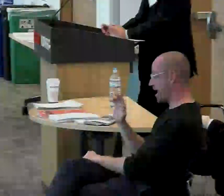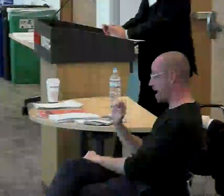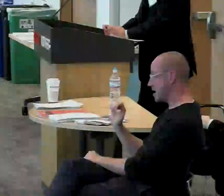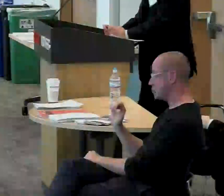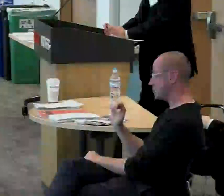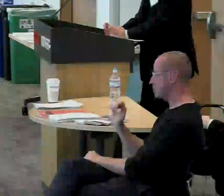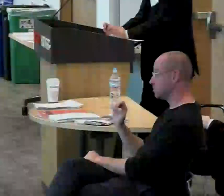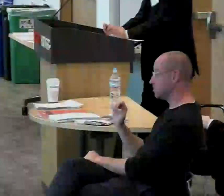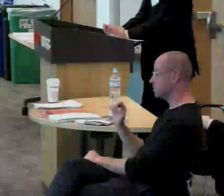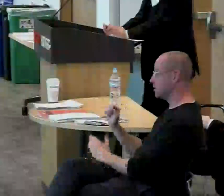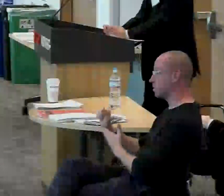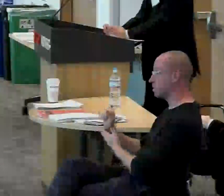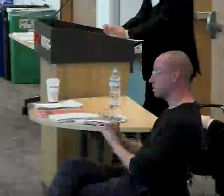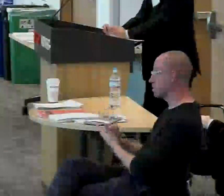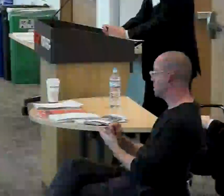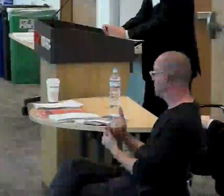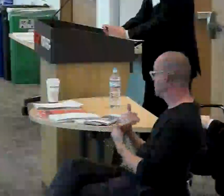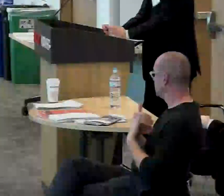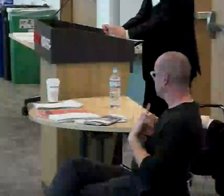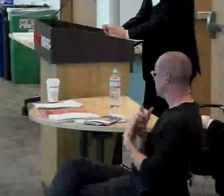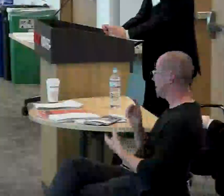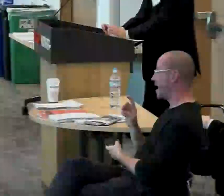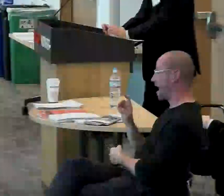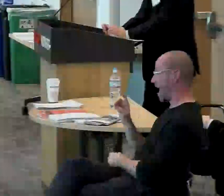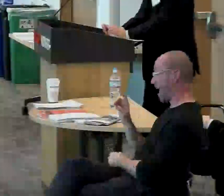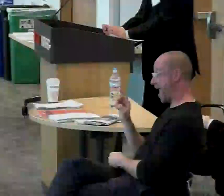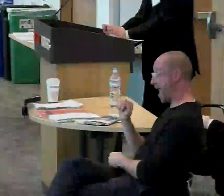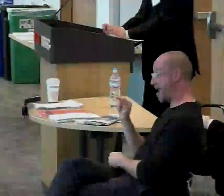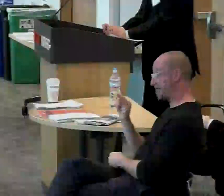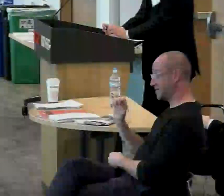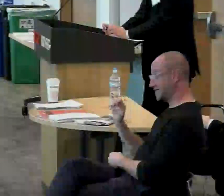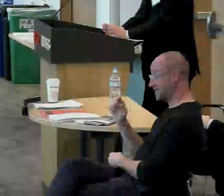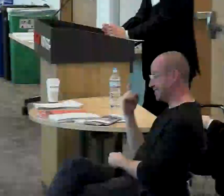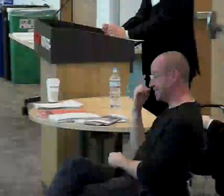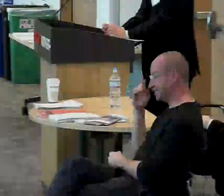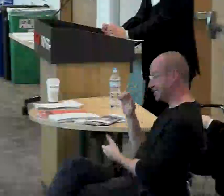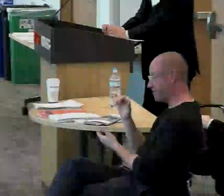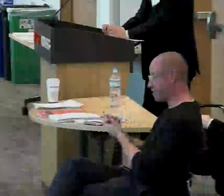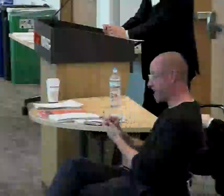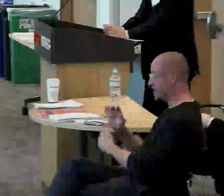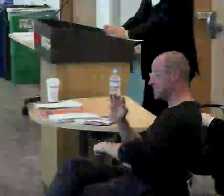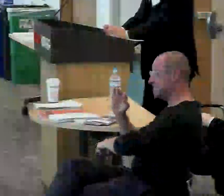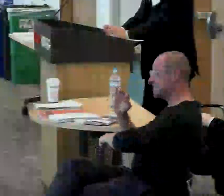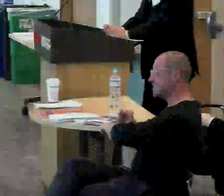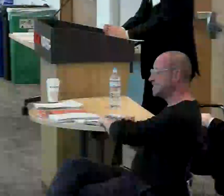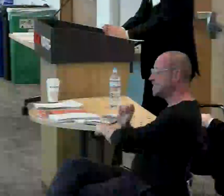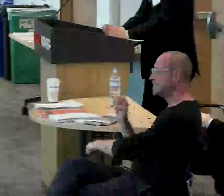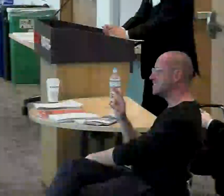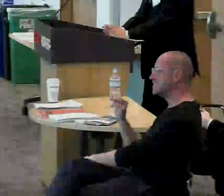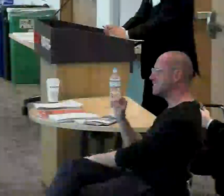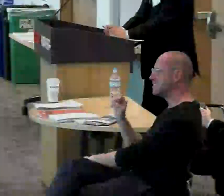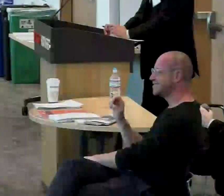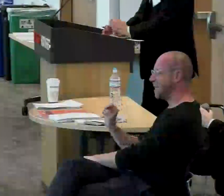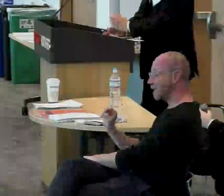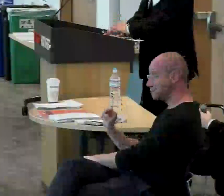is there a date certain for it to sunset? And if there was action to dissolve